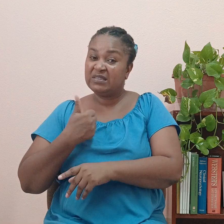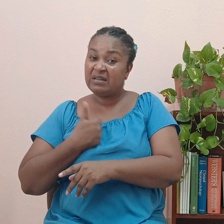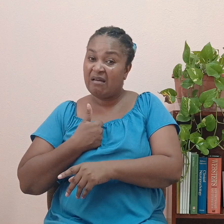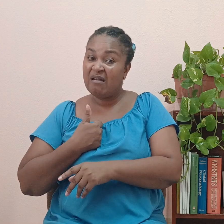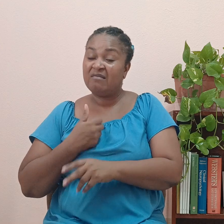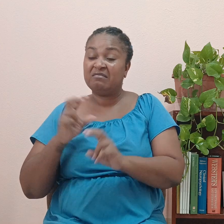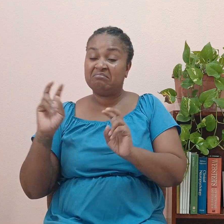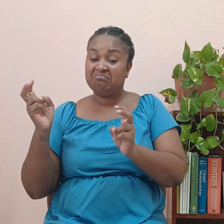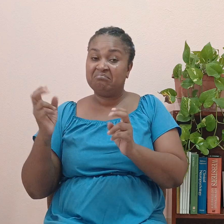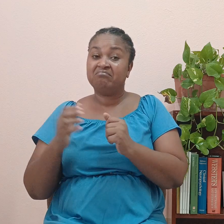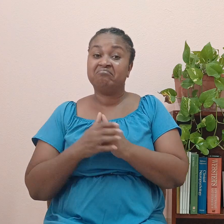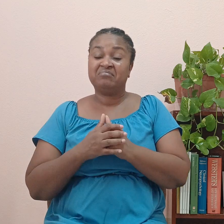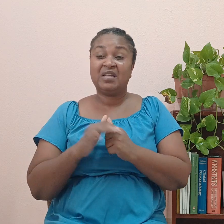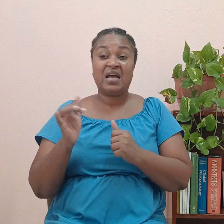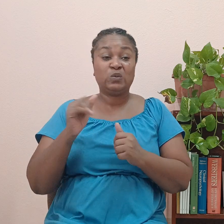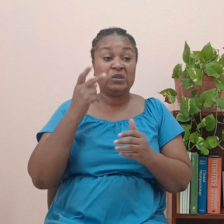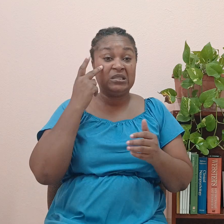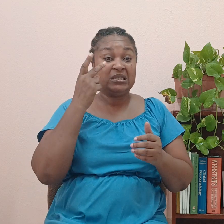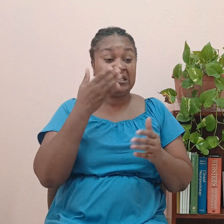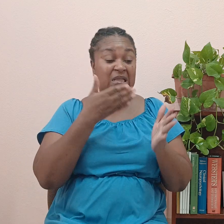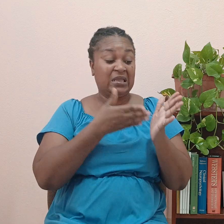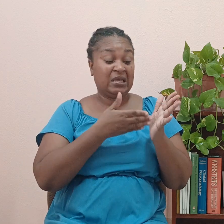as seen in the scriptures